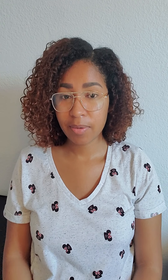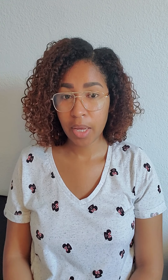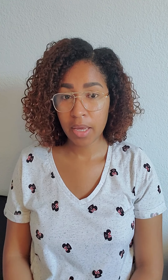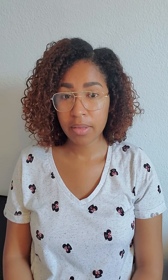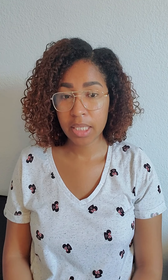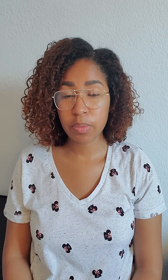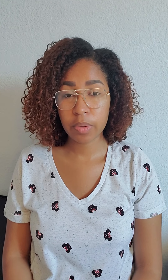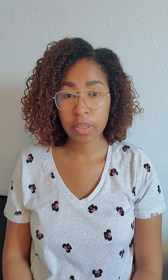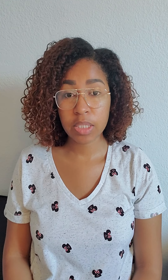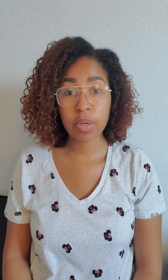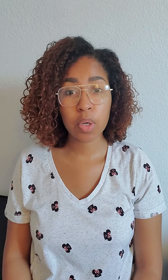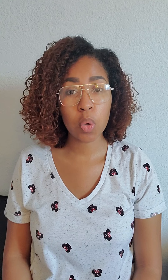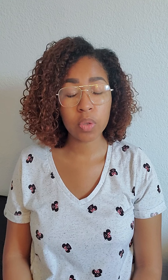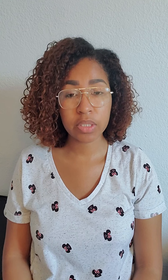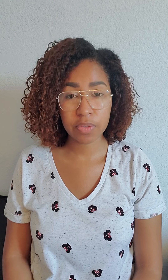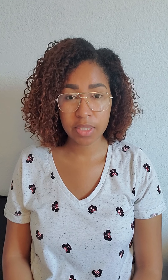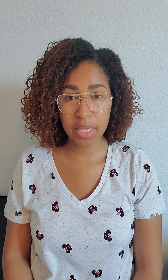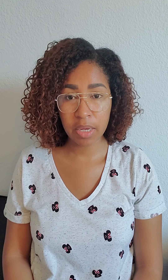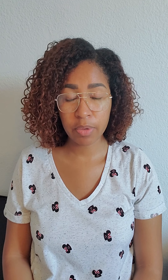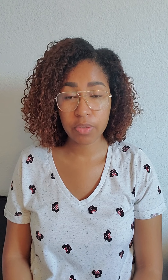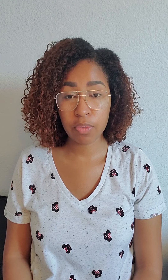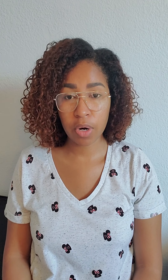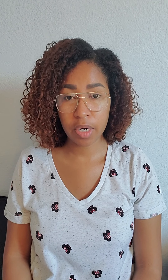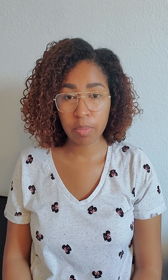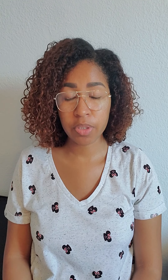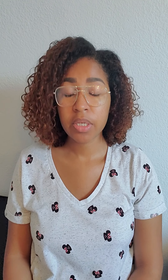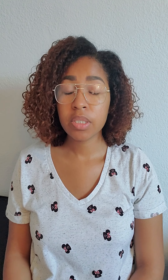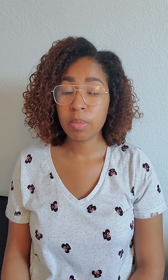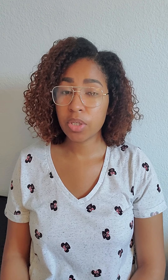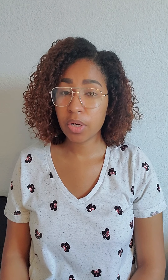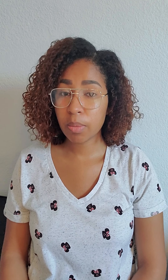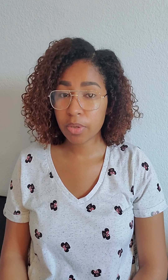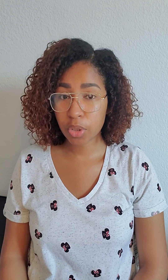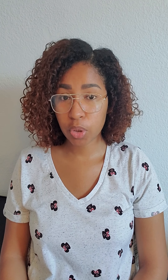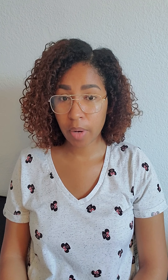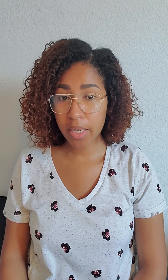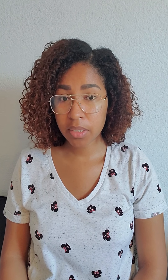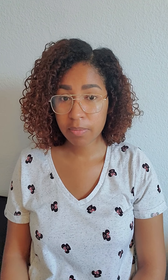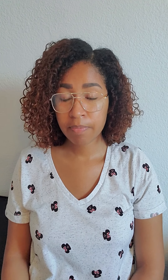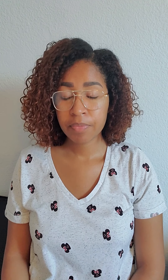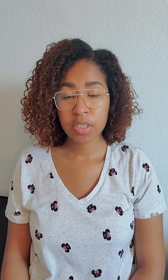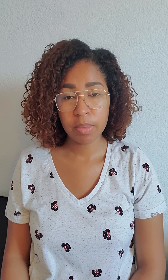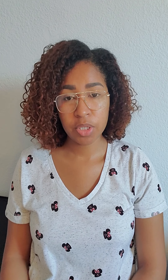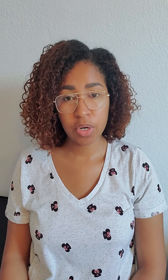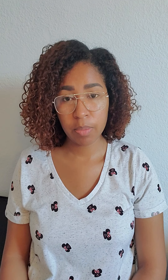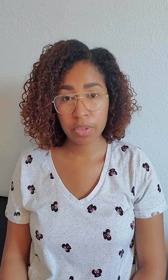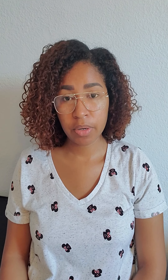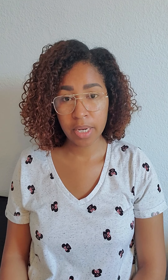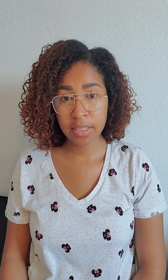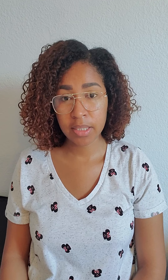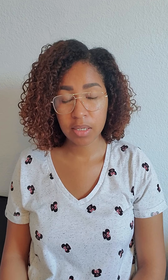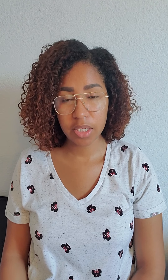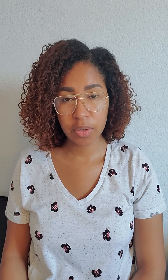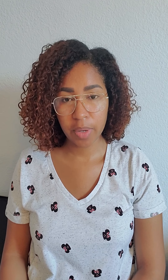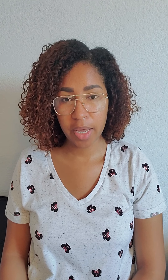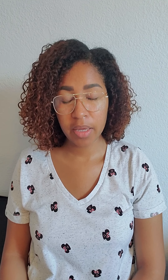okay? That's what our goal is for sign language for our numbers, to make sure our numbers are correct, to make sure our numbers are nice and clear, okay?